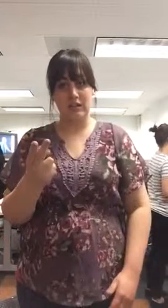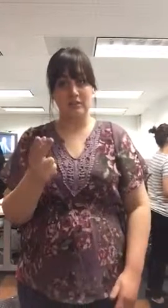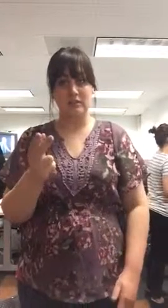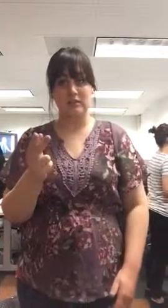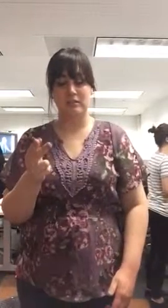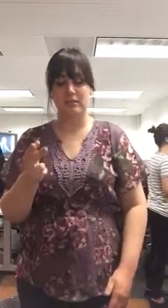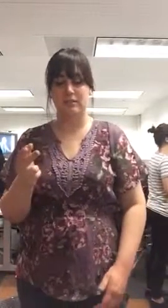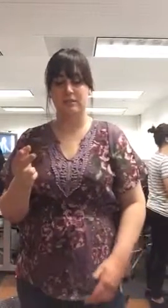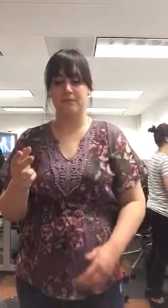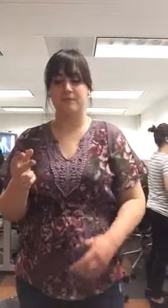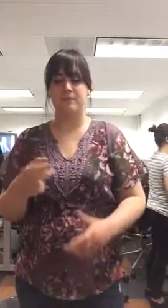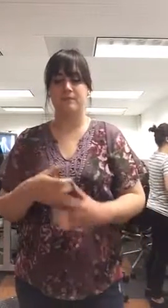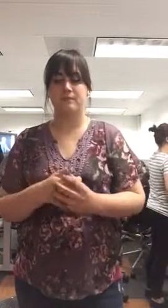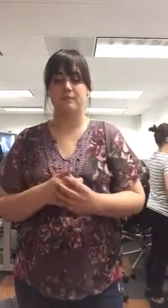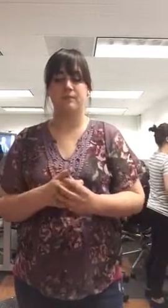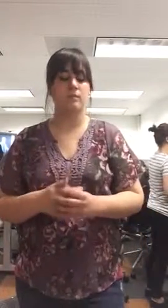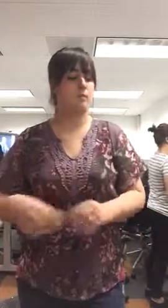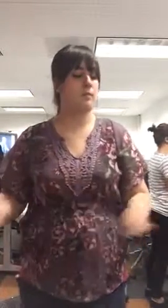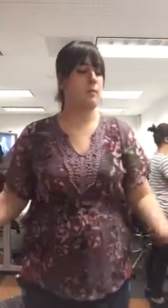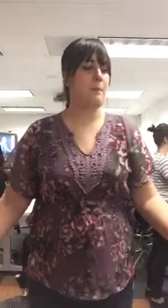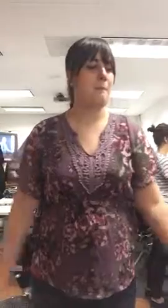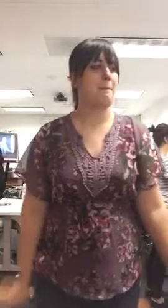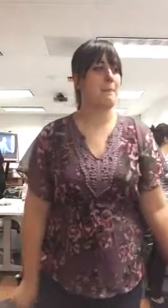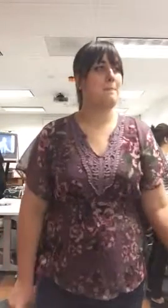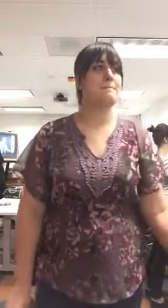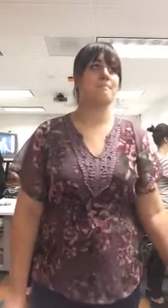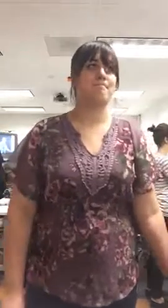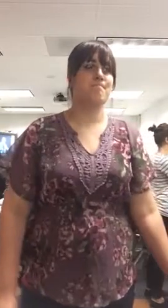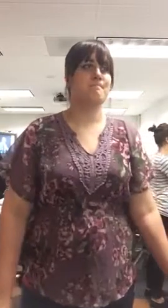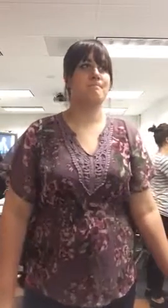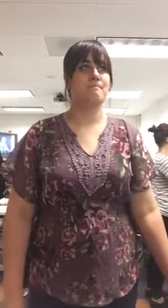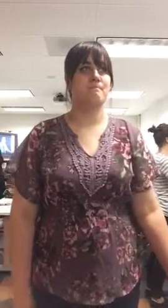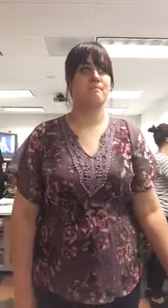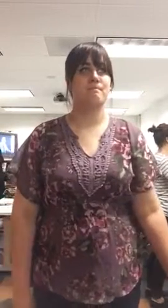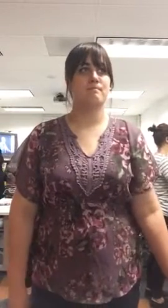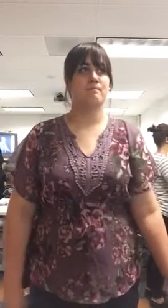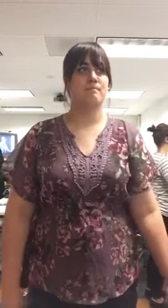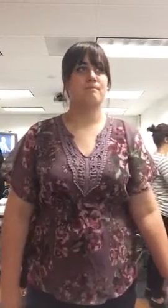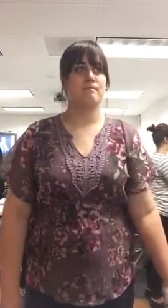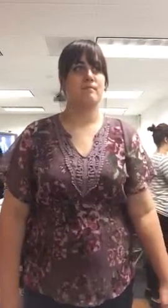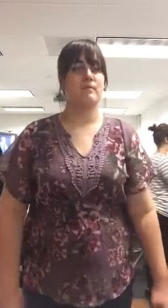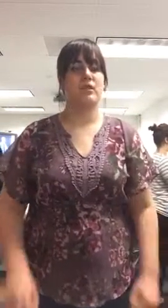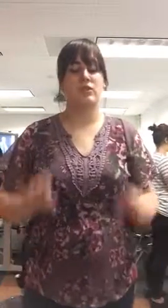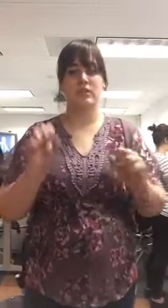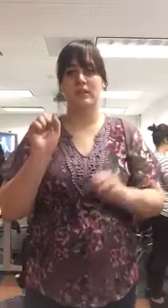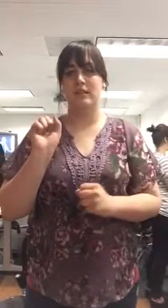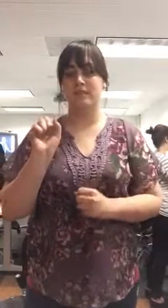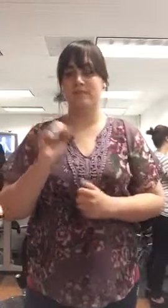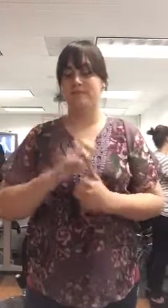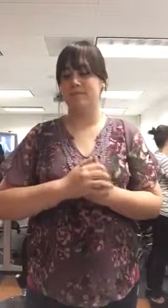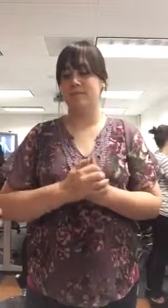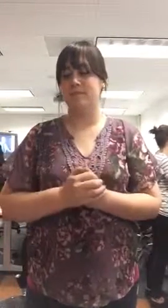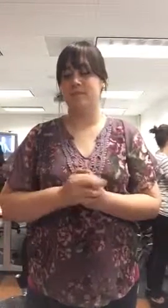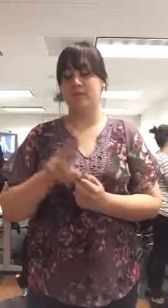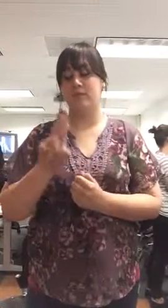Hitler marched into the Sudetenland. He went in there because there were Germans along the border. So yes, he suppressed the Czechs. But the Russians, I don't think,